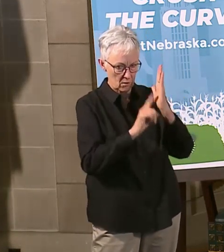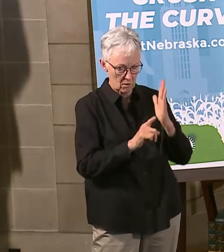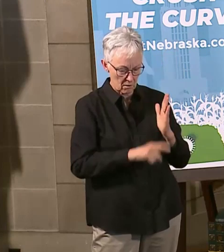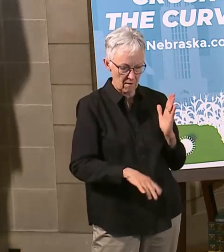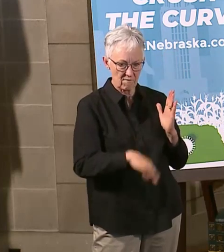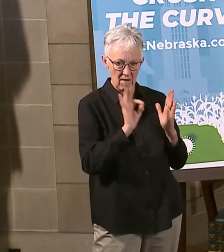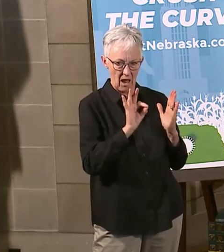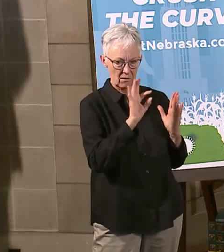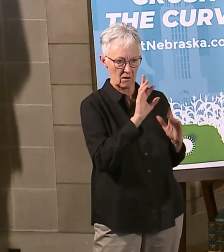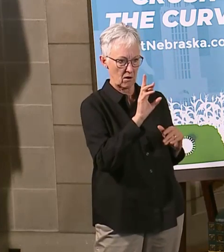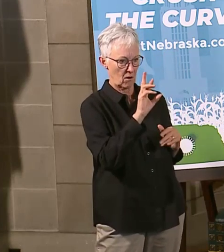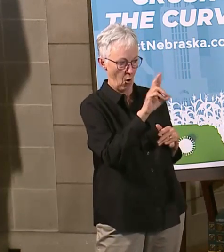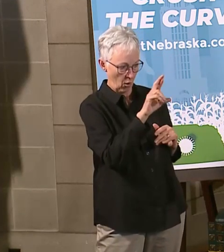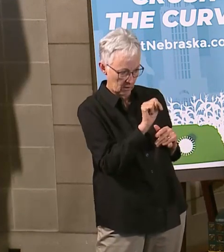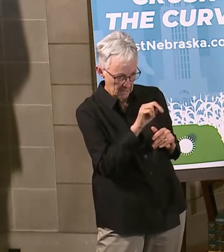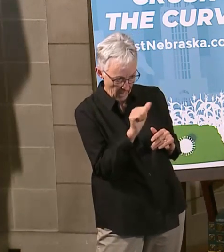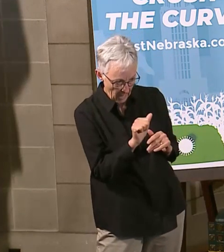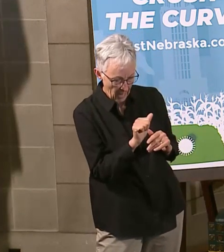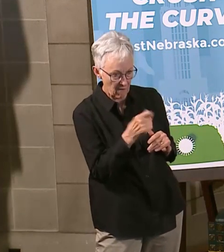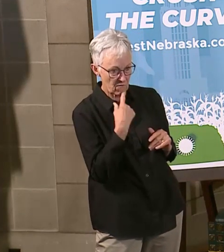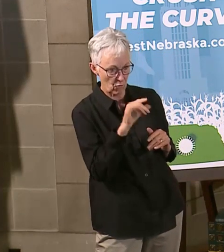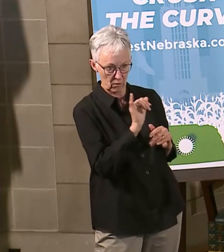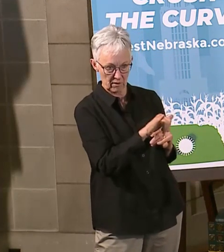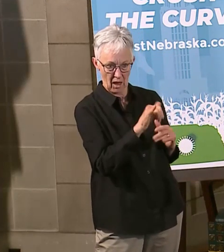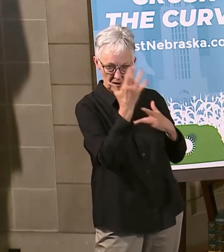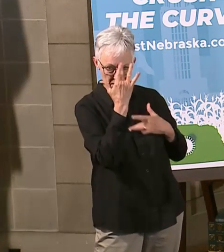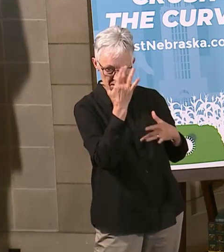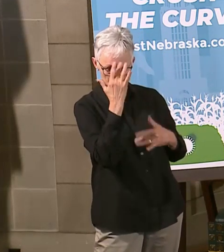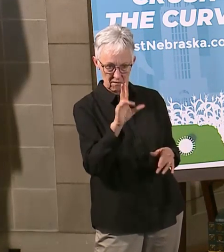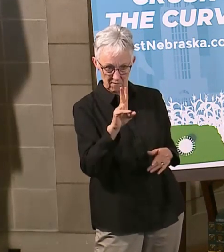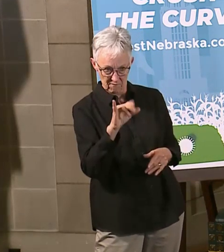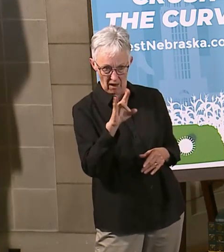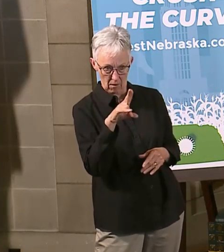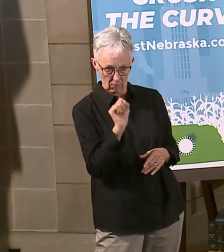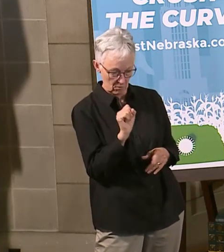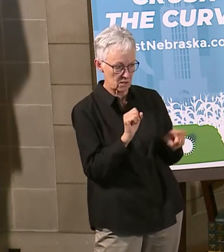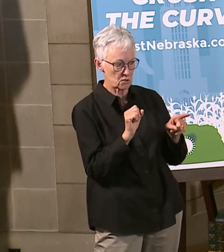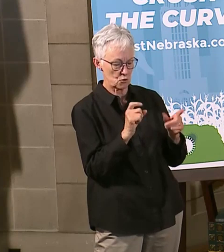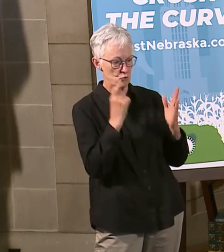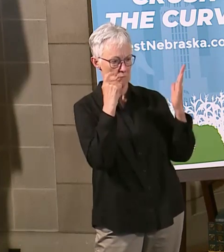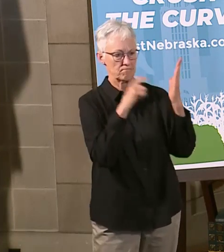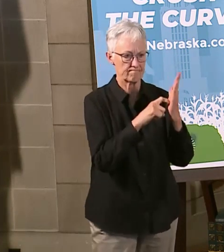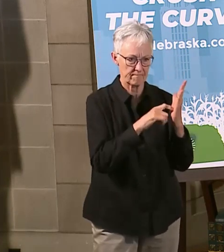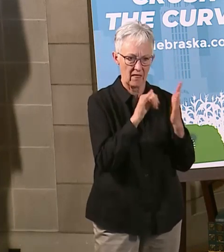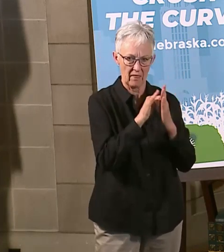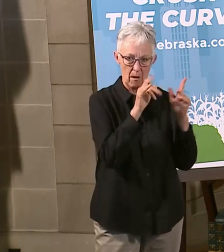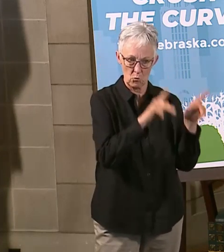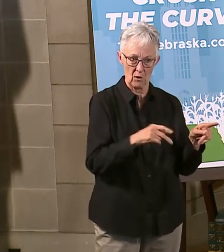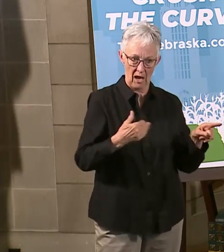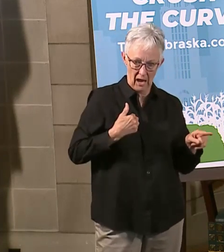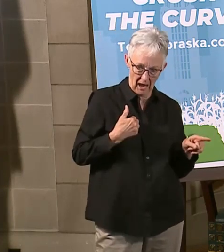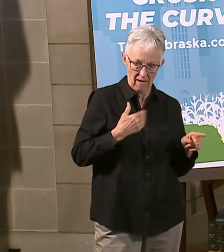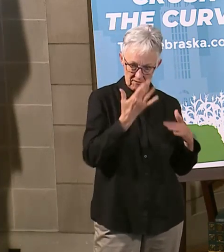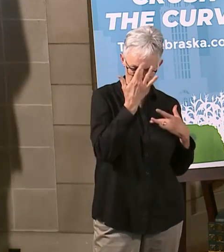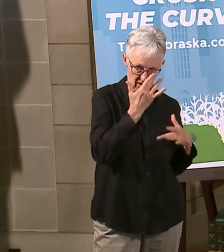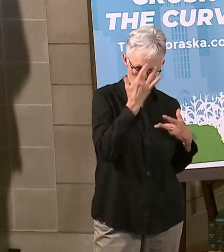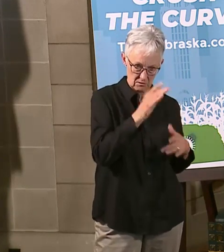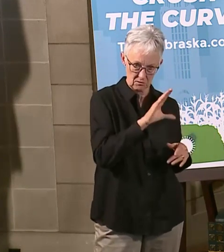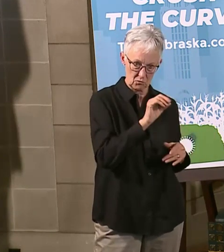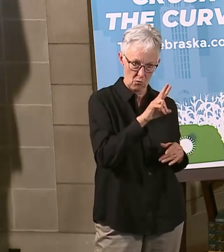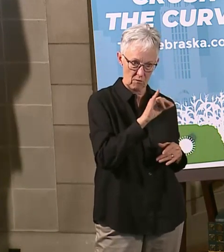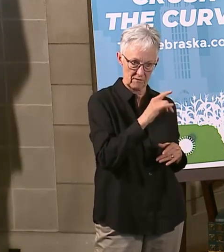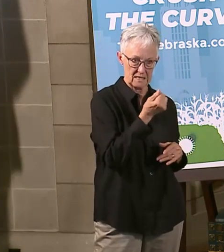Dr. Antone, right? Which is what they're looking for from the virus so that they can detect whether or not the person has the virus. So this is the same type